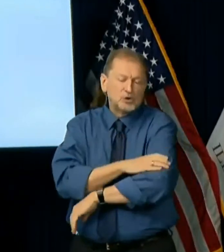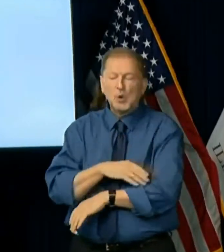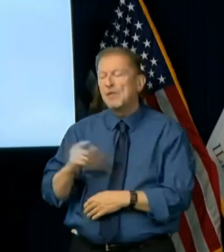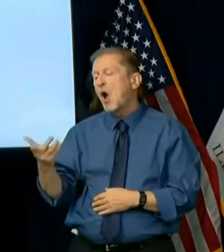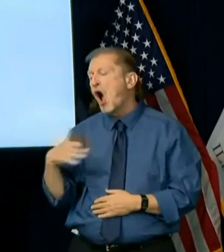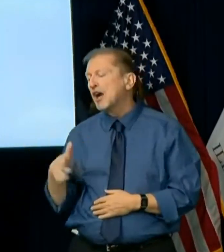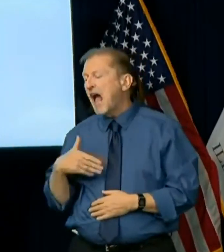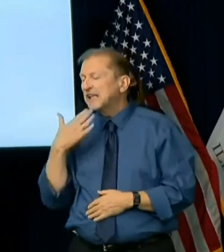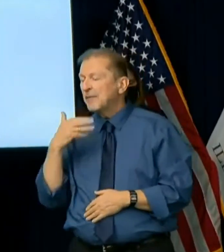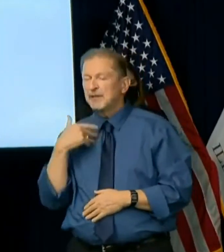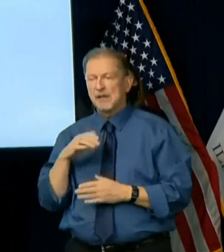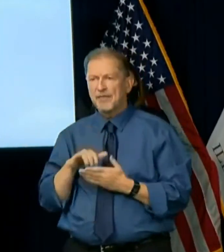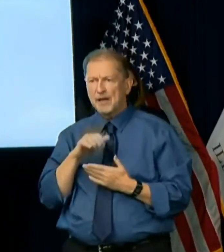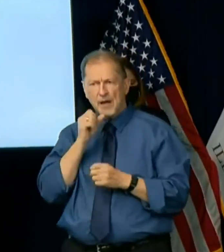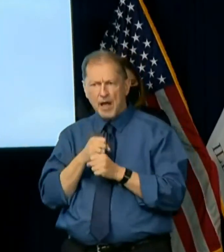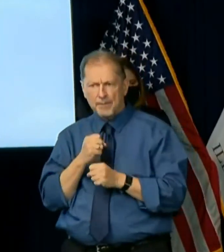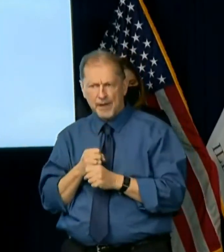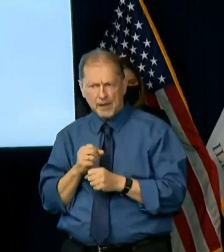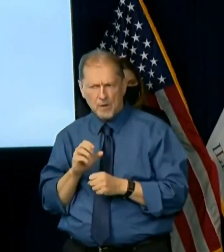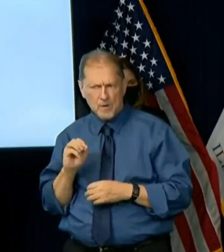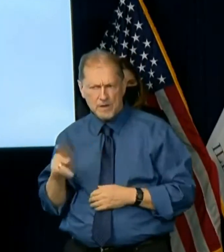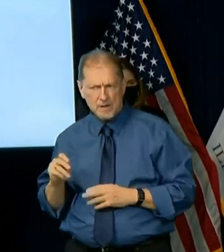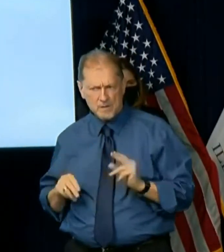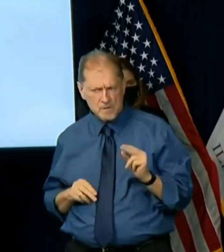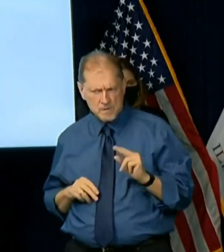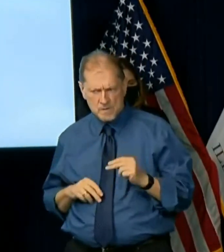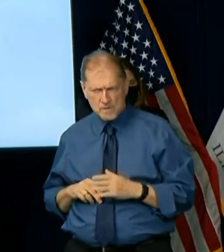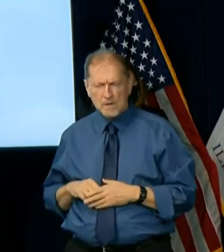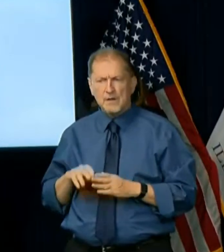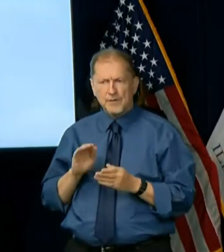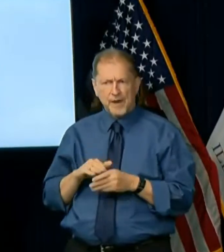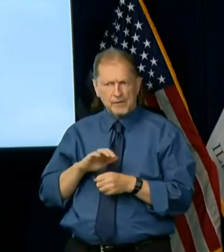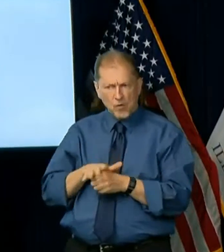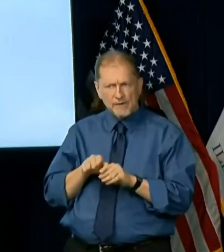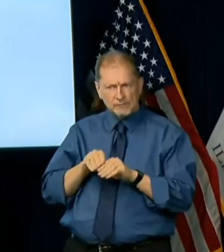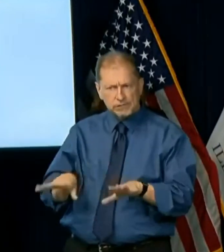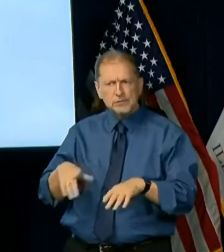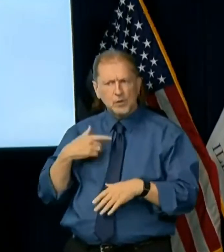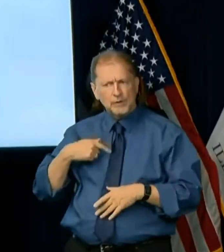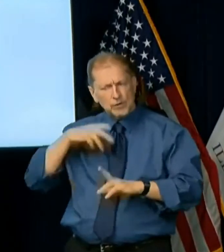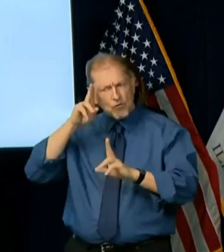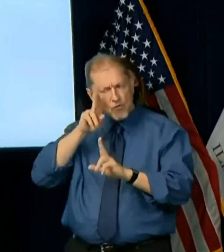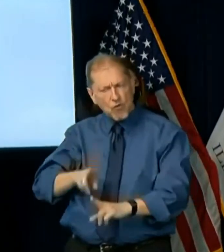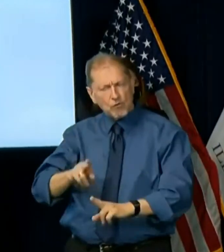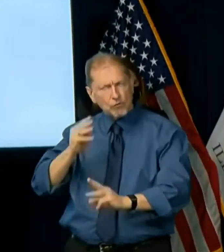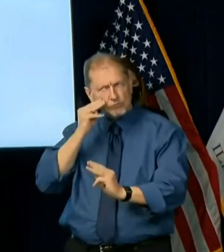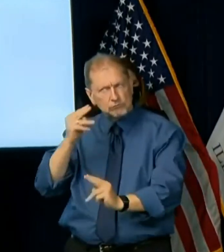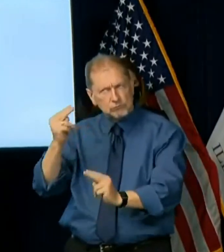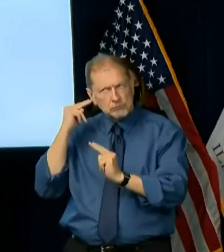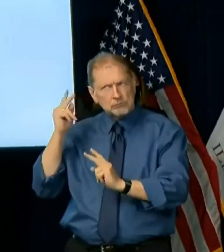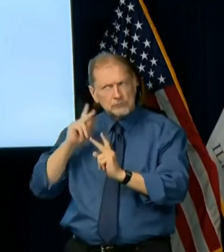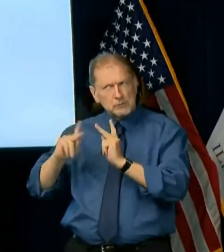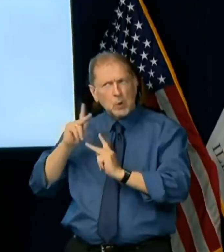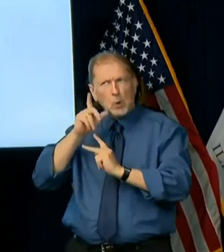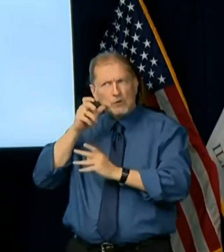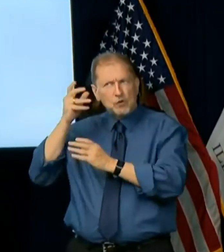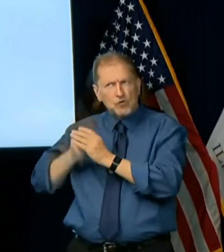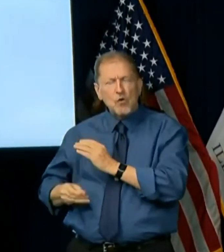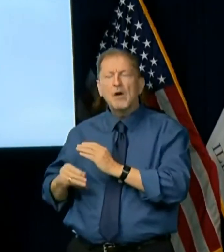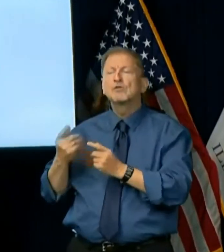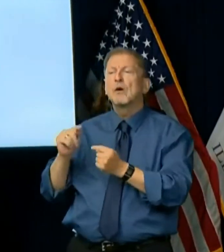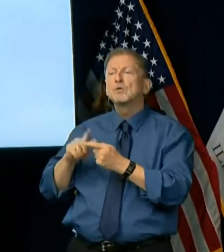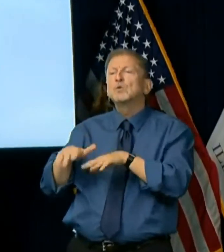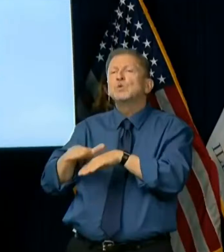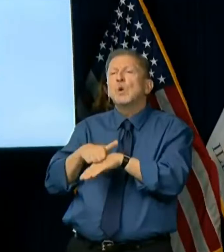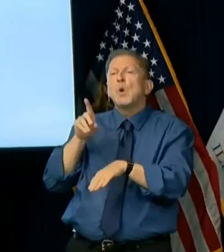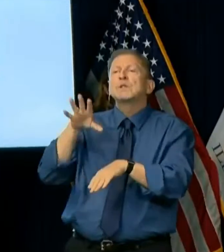okay. As the pandemic continues, let's honor those that we have lost by committing to slow the death toll.